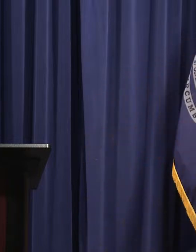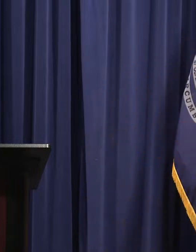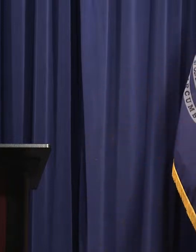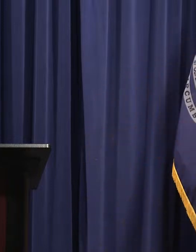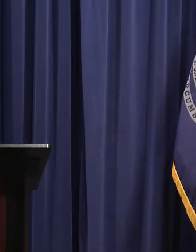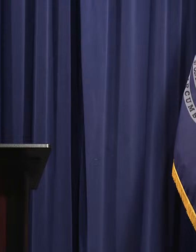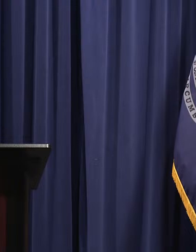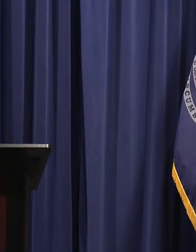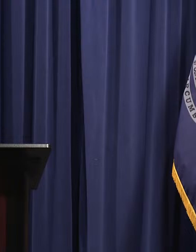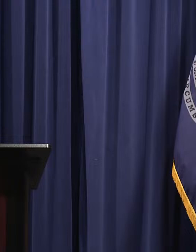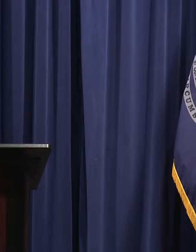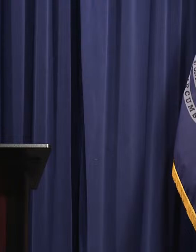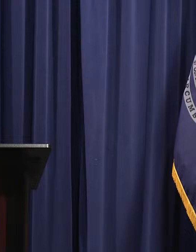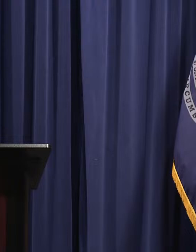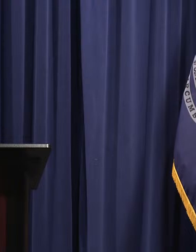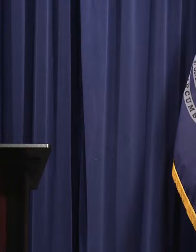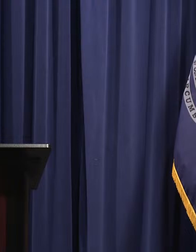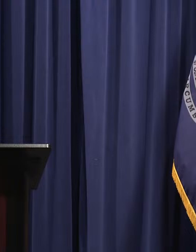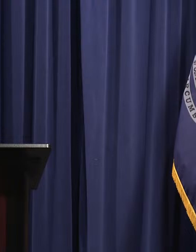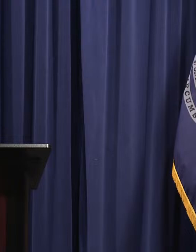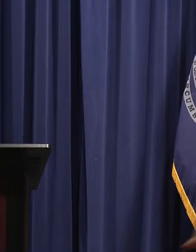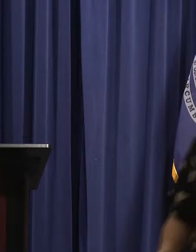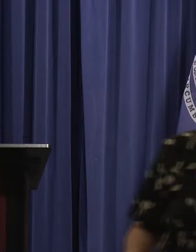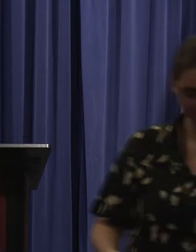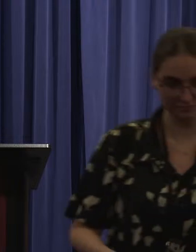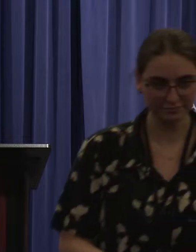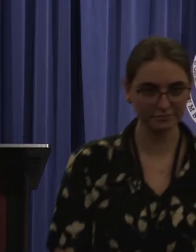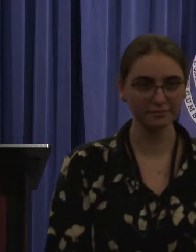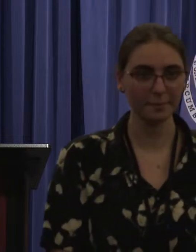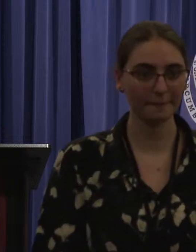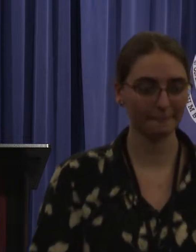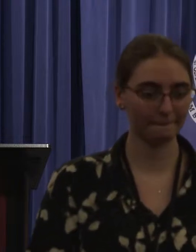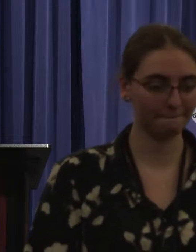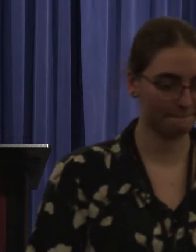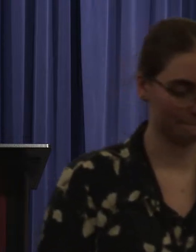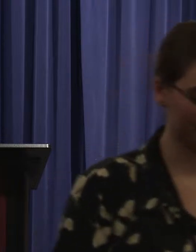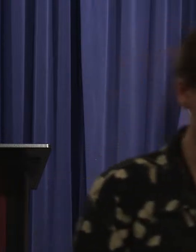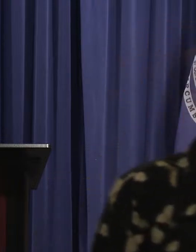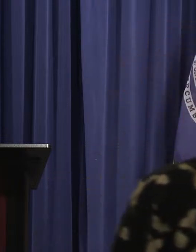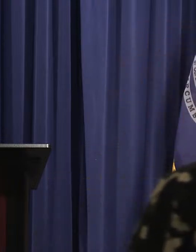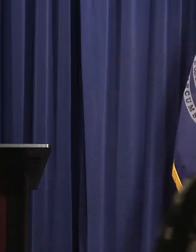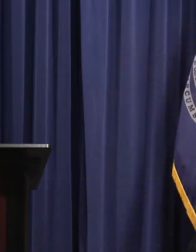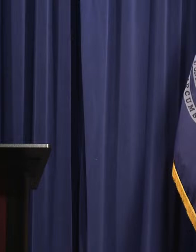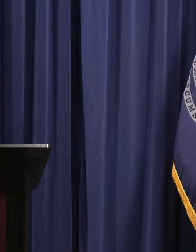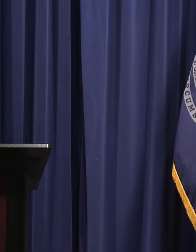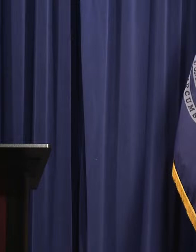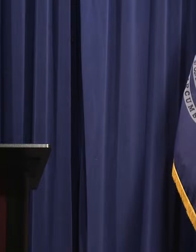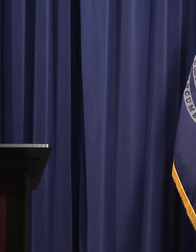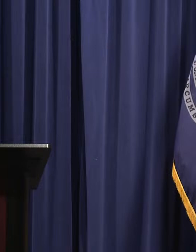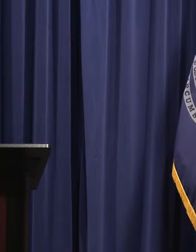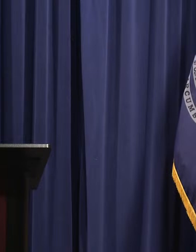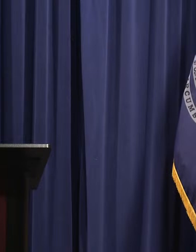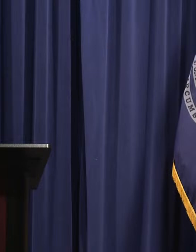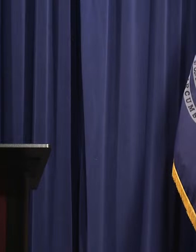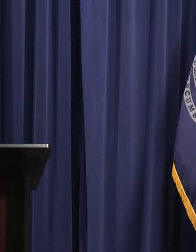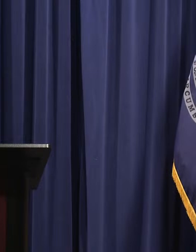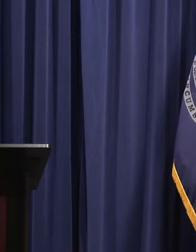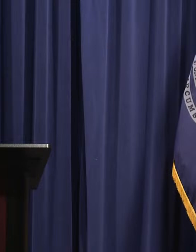know. I think so. If you're gonna be the only one covering that, you need your own. What's your